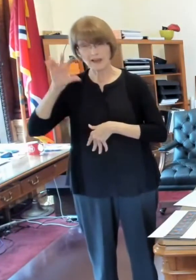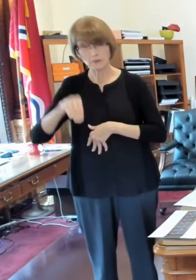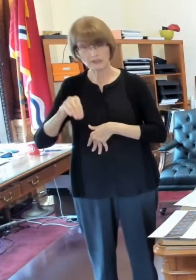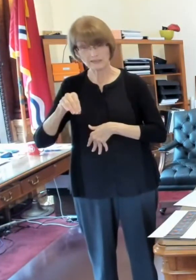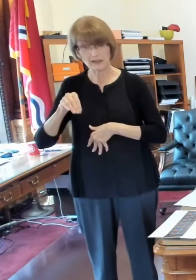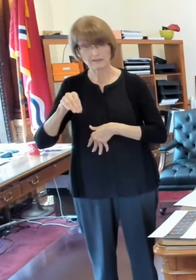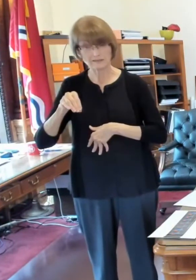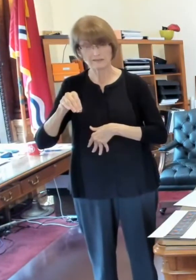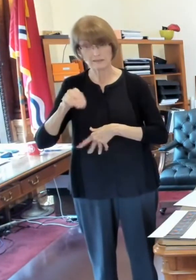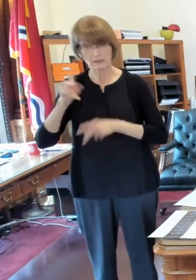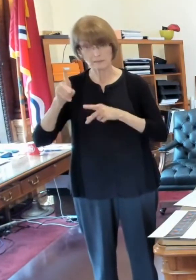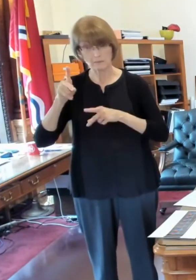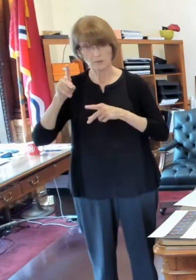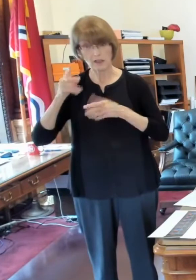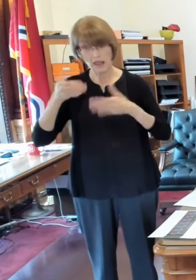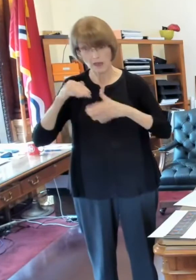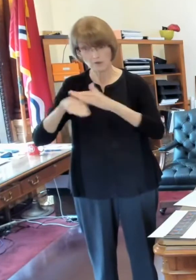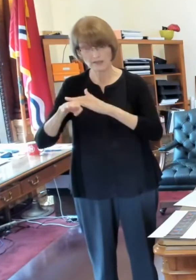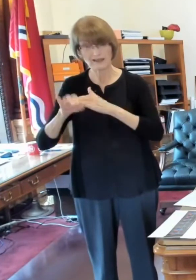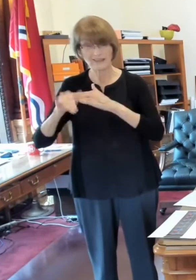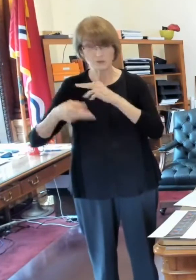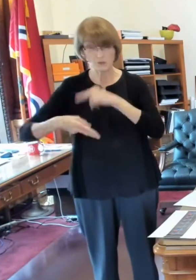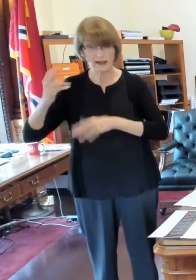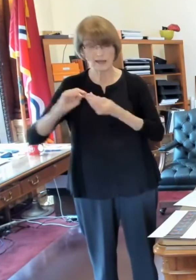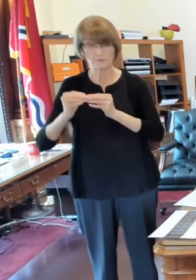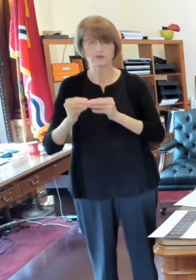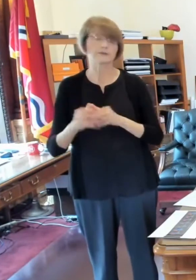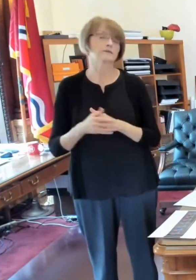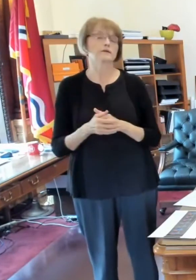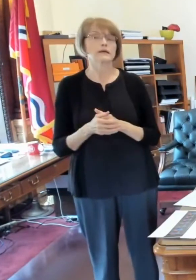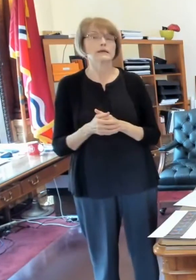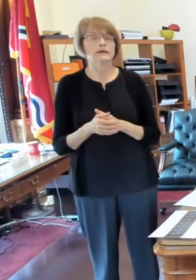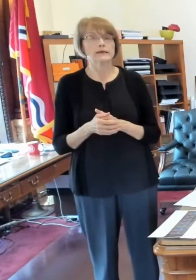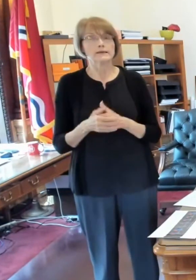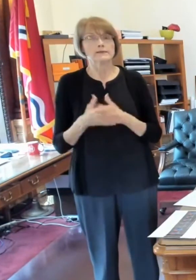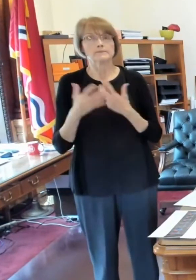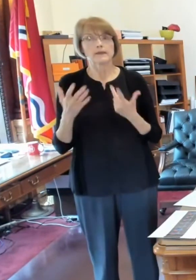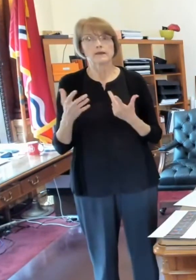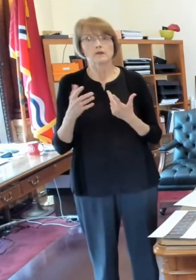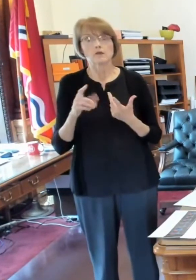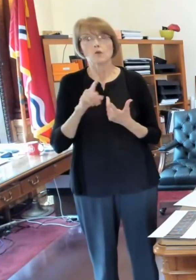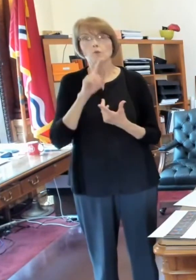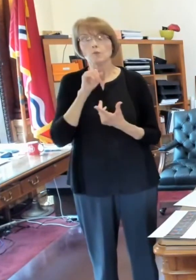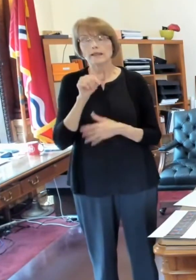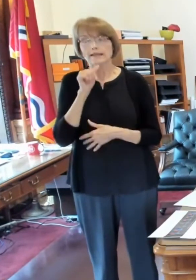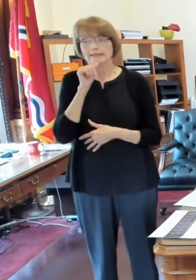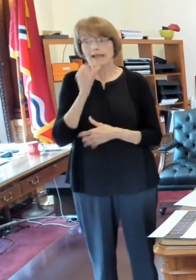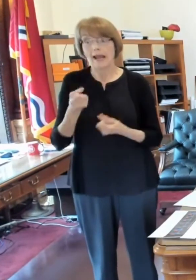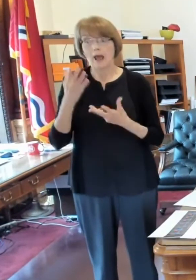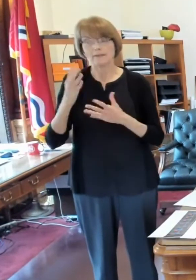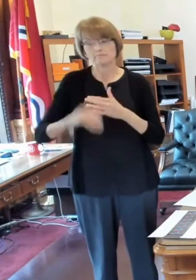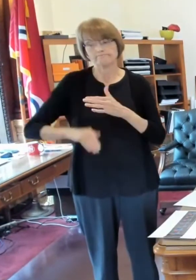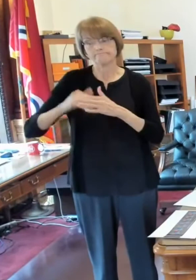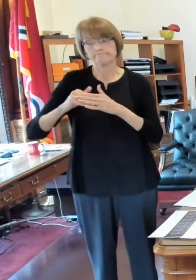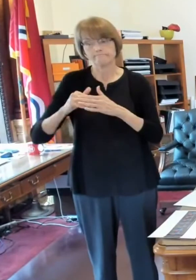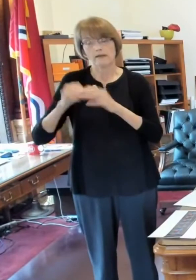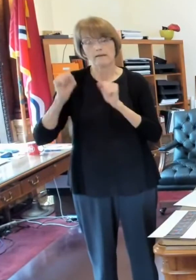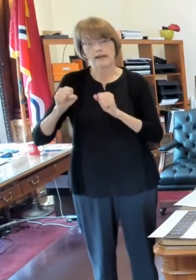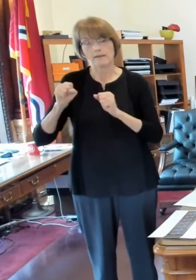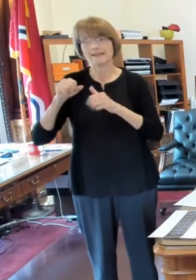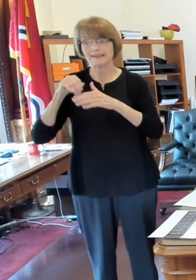pandemic? I think that it's not about the capacity so much as it is about the social